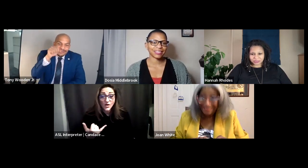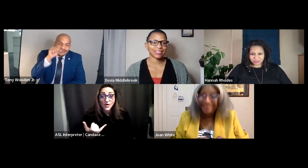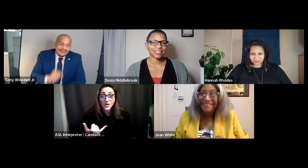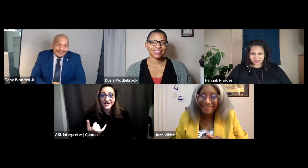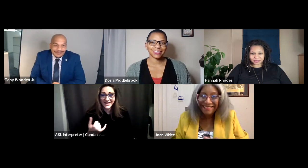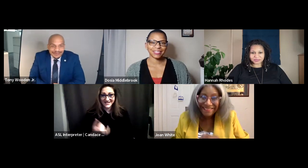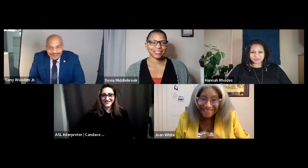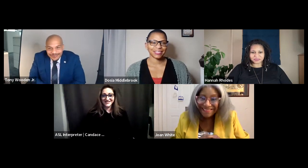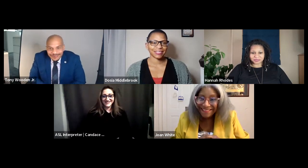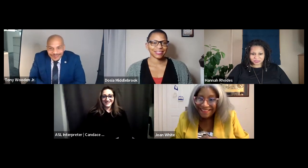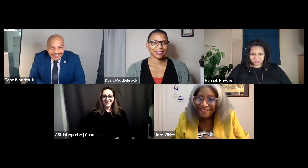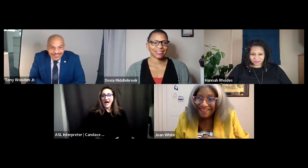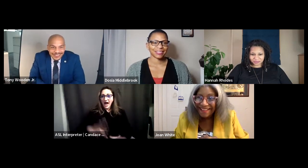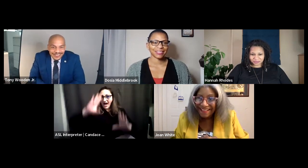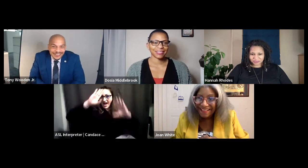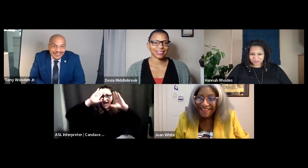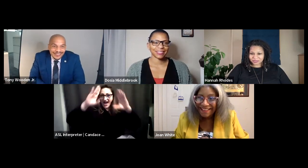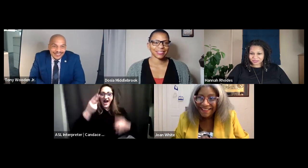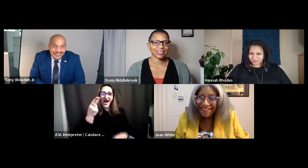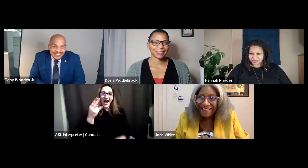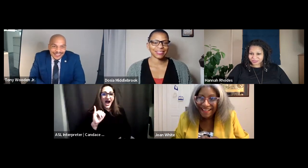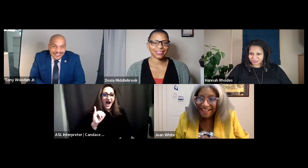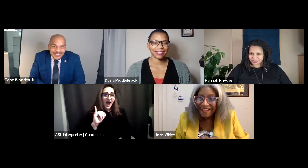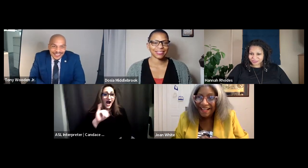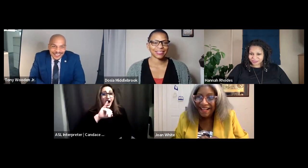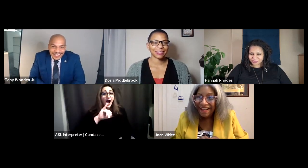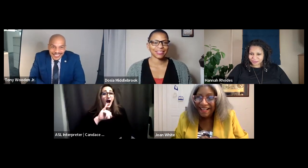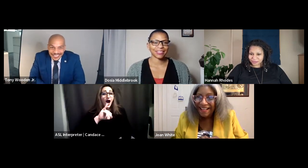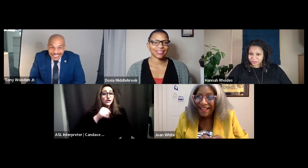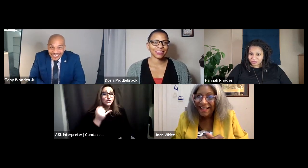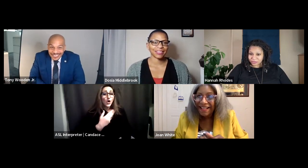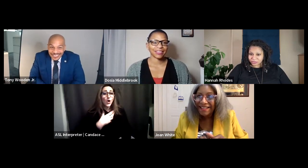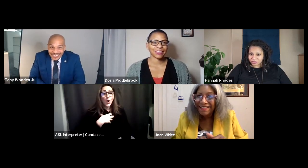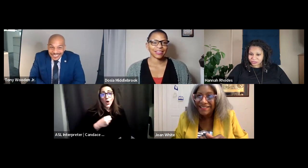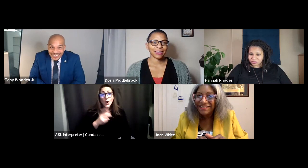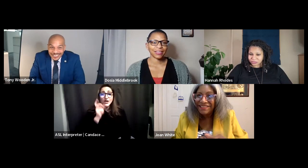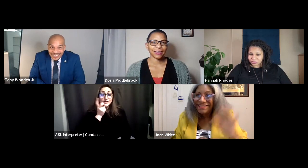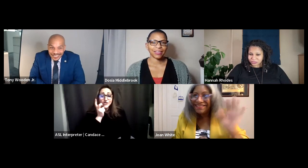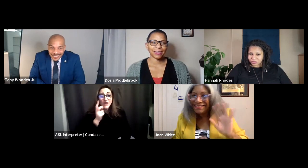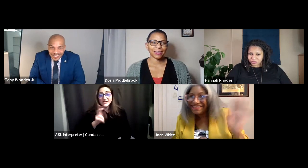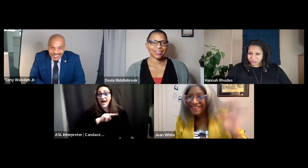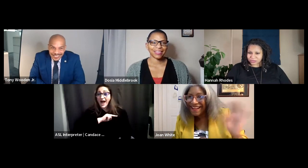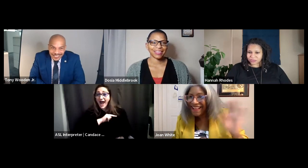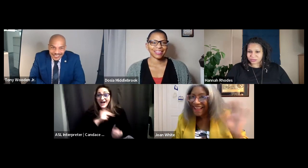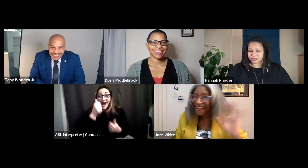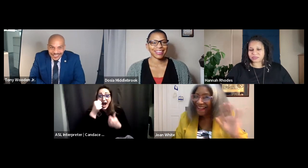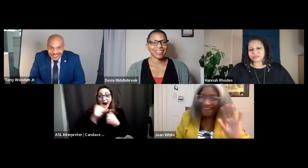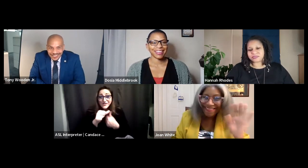Yes. Hi, Joan, Dorsa, Hannah. I remember you guys, John